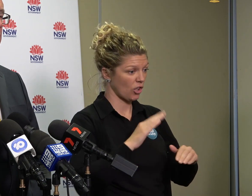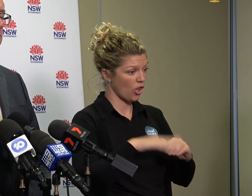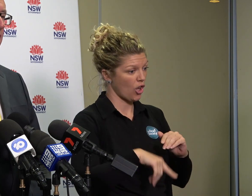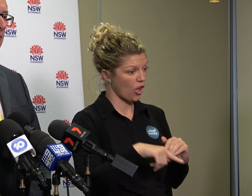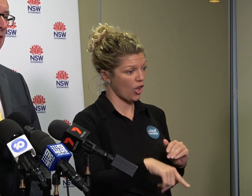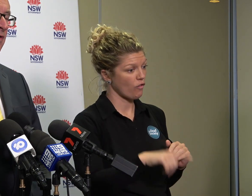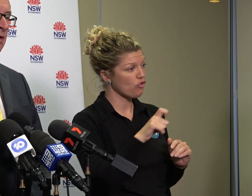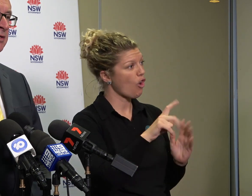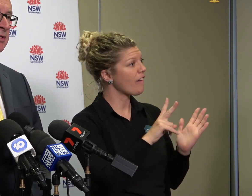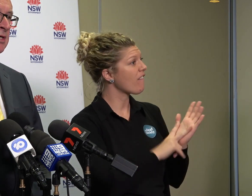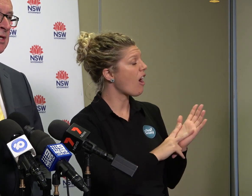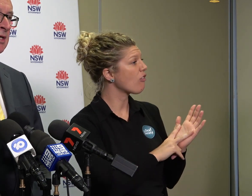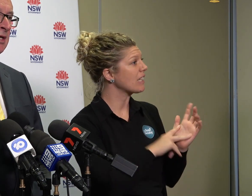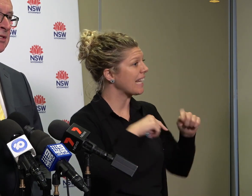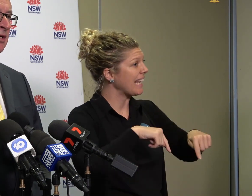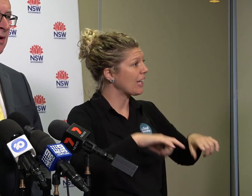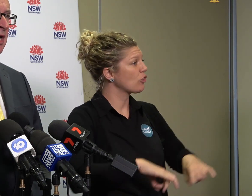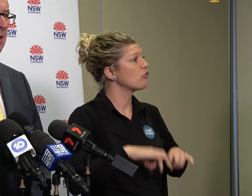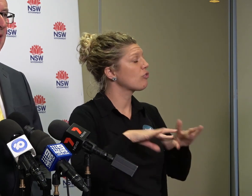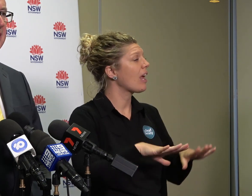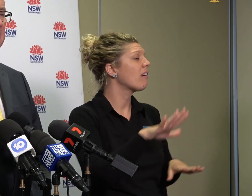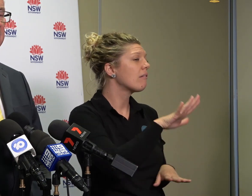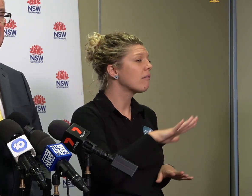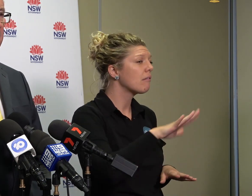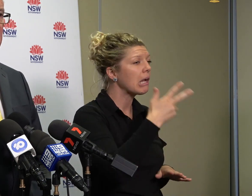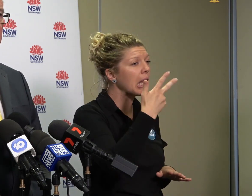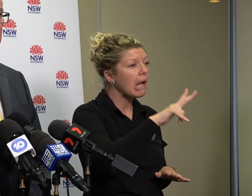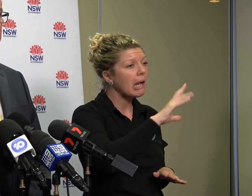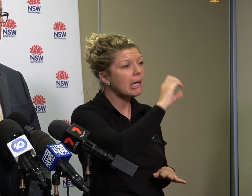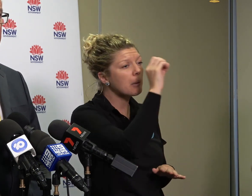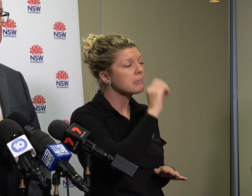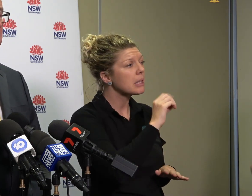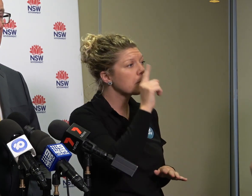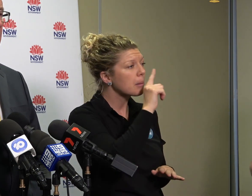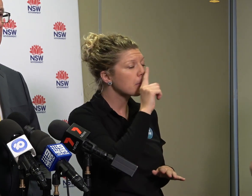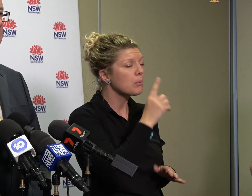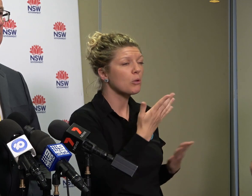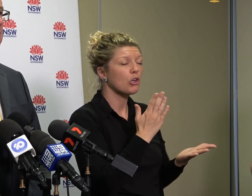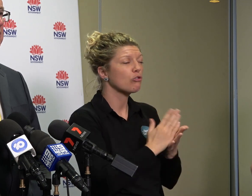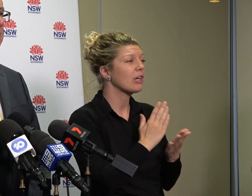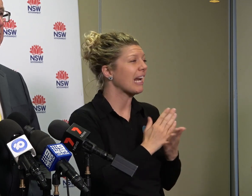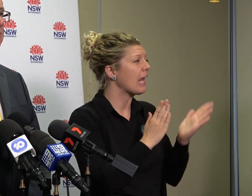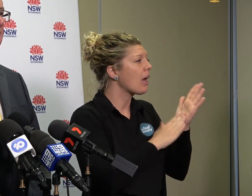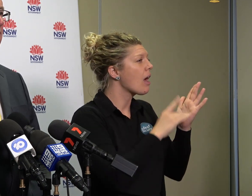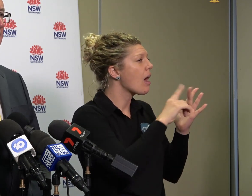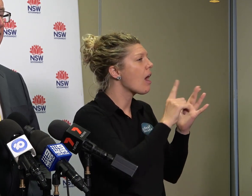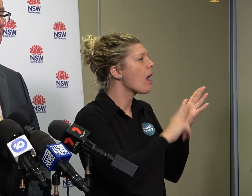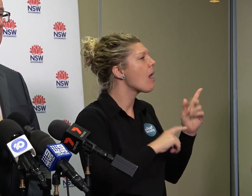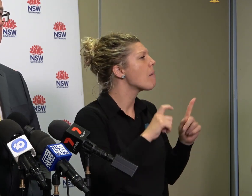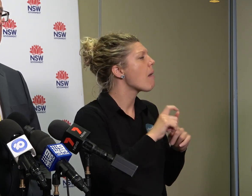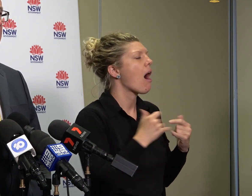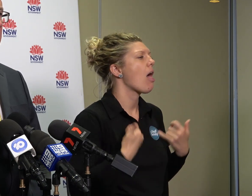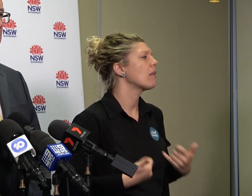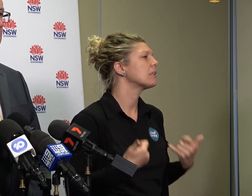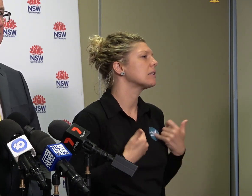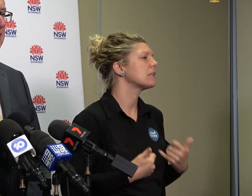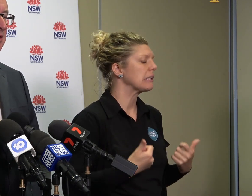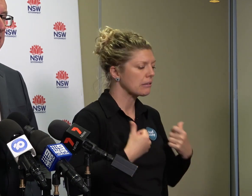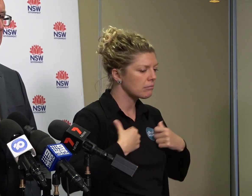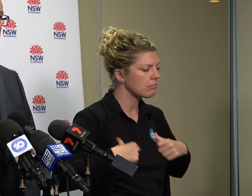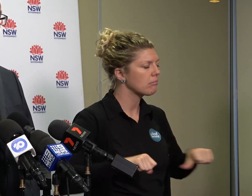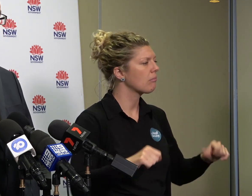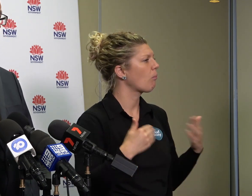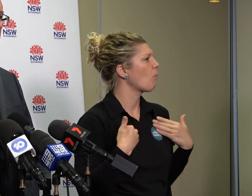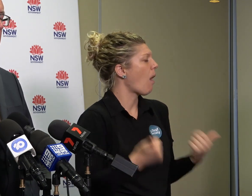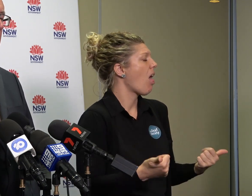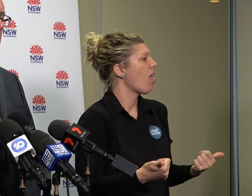novel version of the coronavirus is that around about 80% of people have fairly mild symptoms and recover very well. It tends